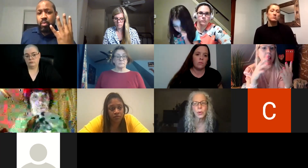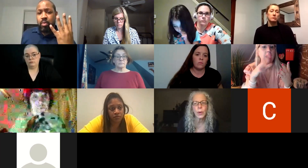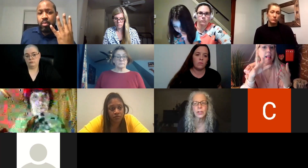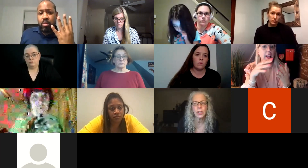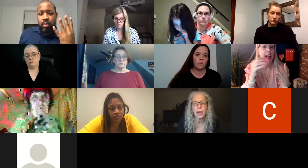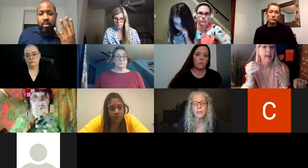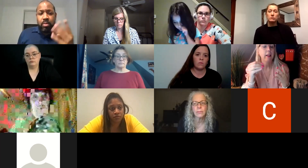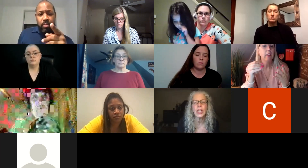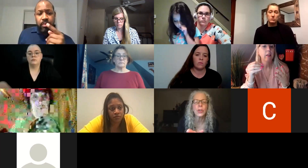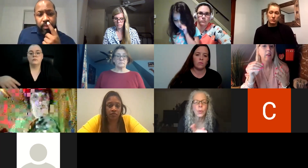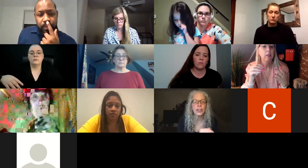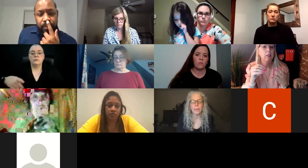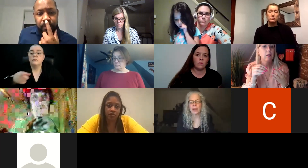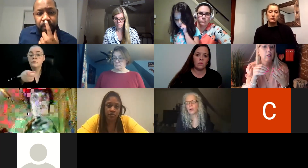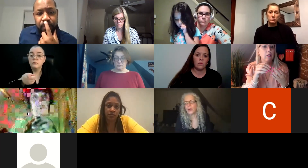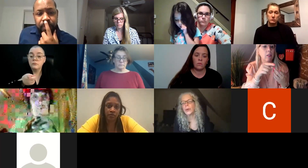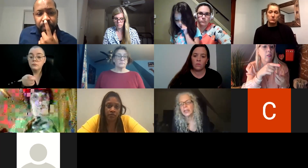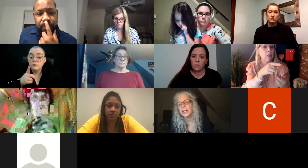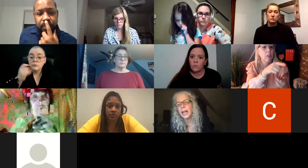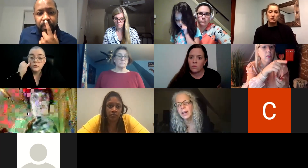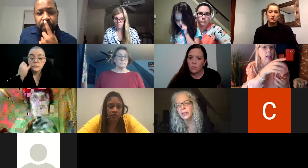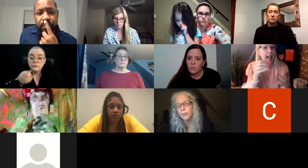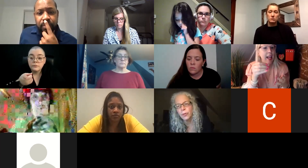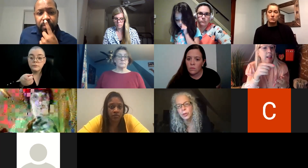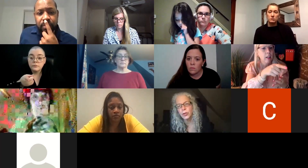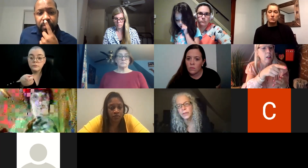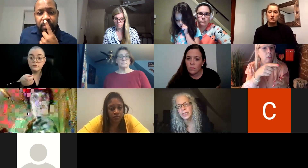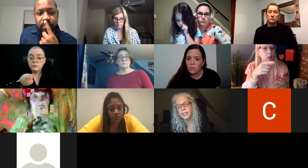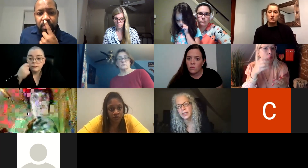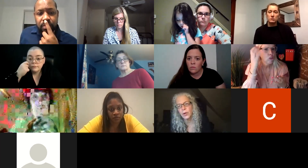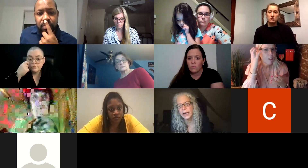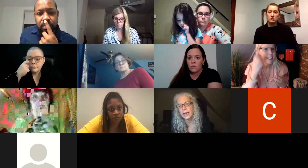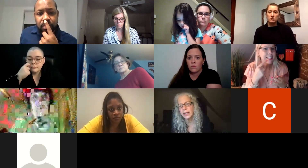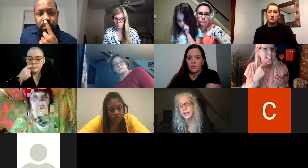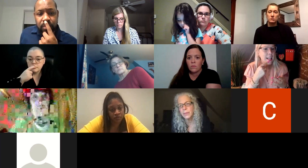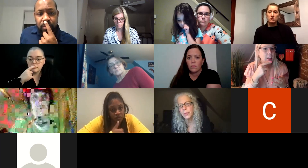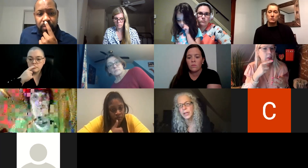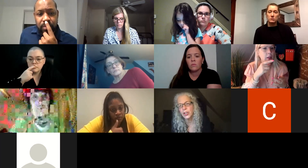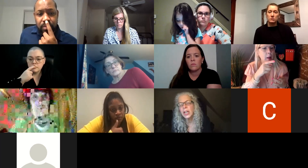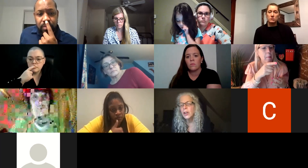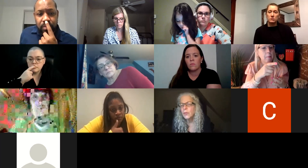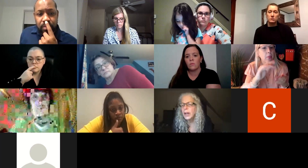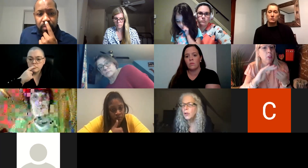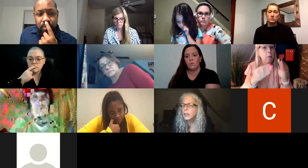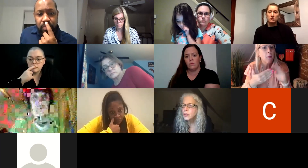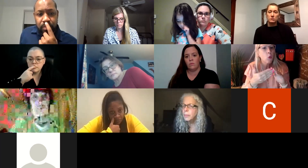question, Jen's question about New England and other referral services, try to get some information. Rain also